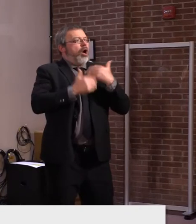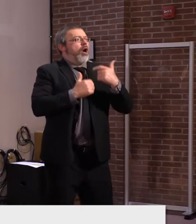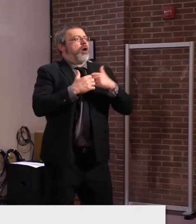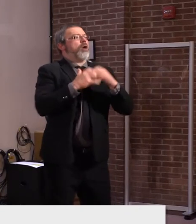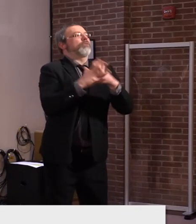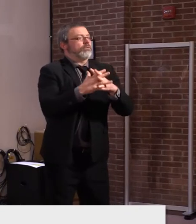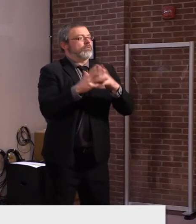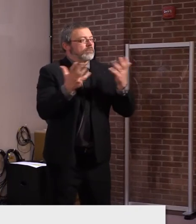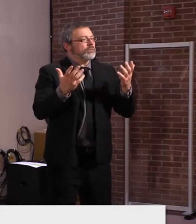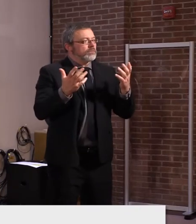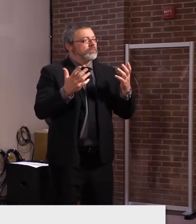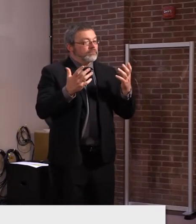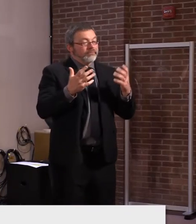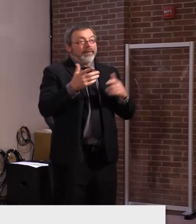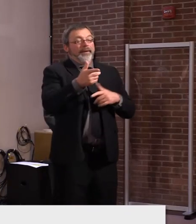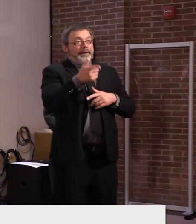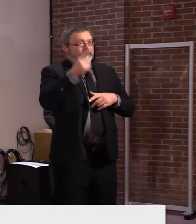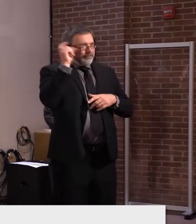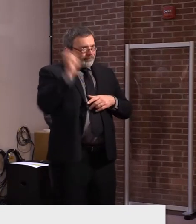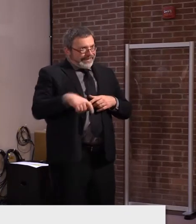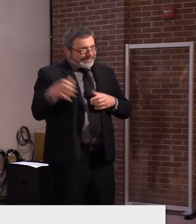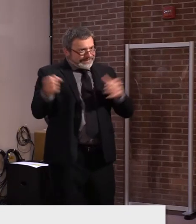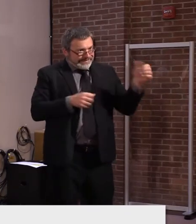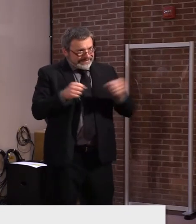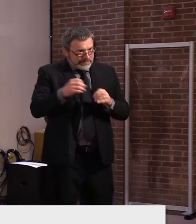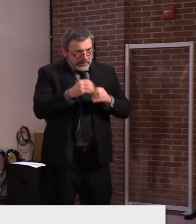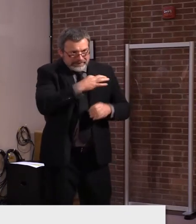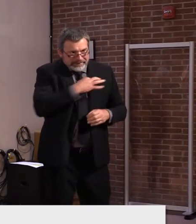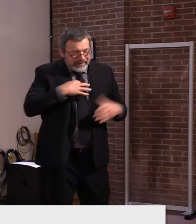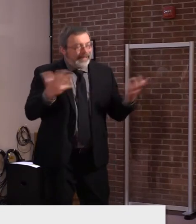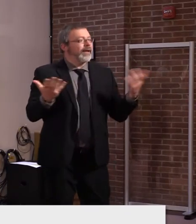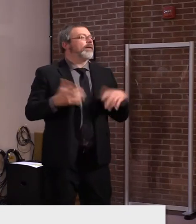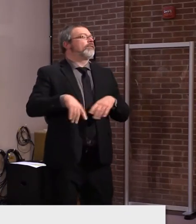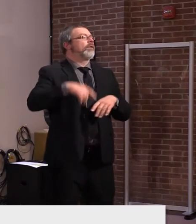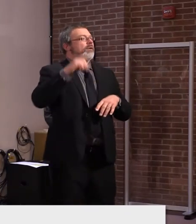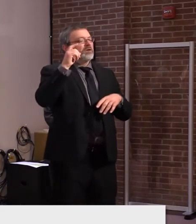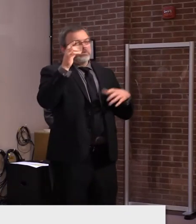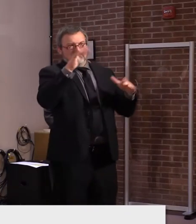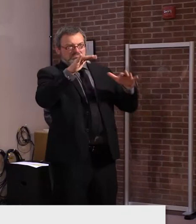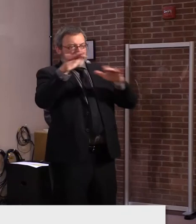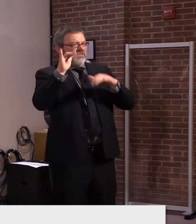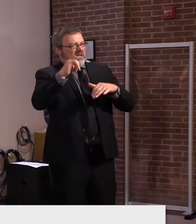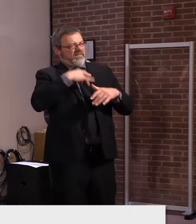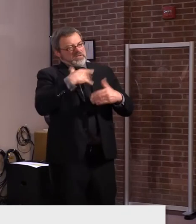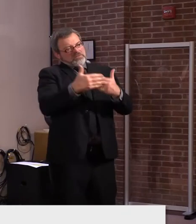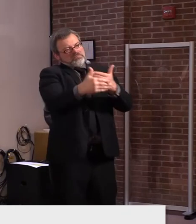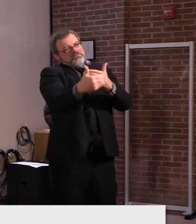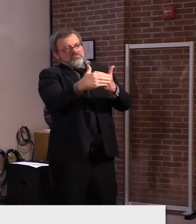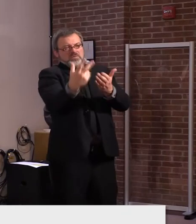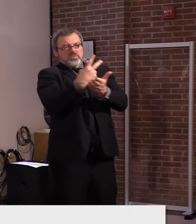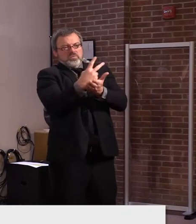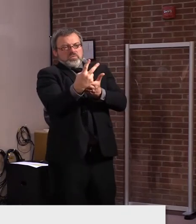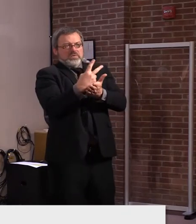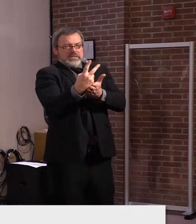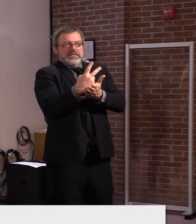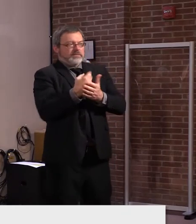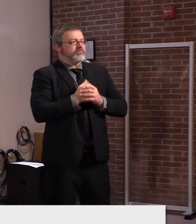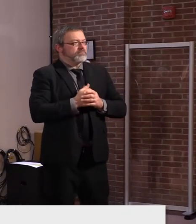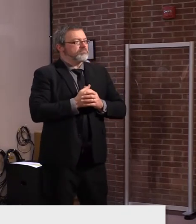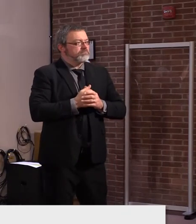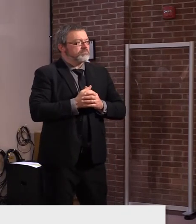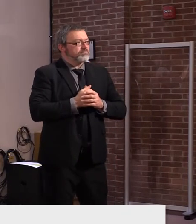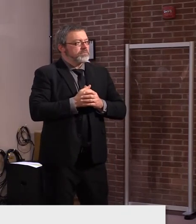be the solution that really strikes the appropriate balance between keeping kids safe, but also keeping kids in school and their education progressing.